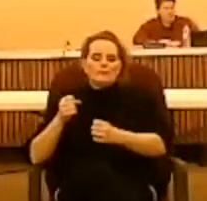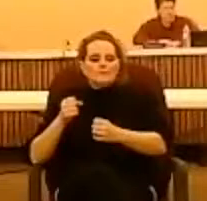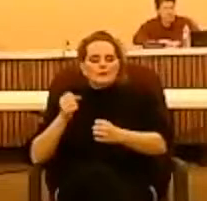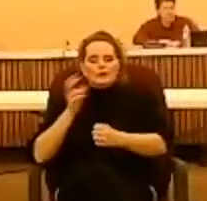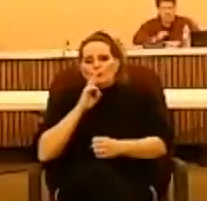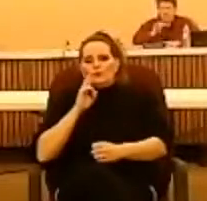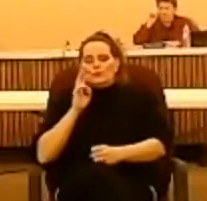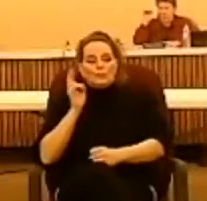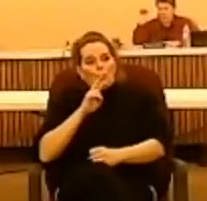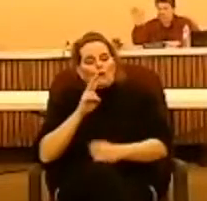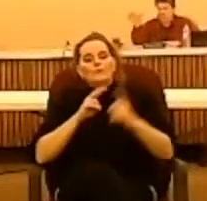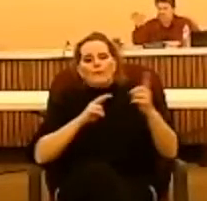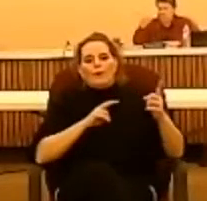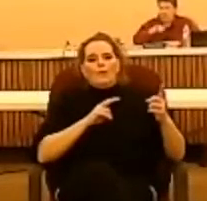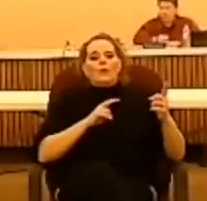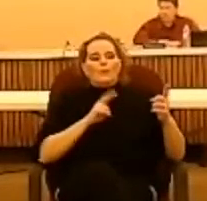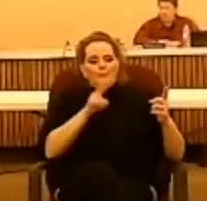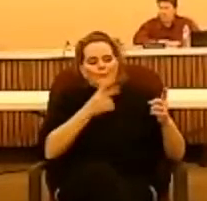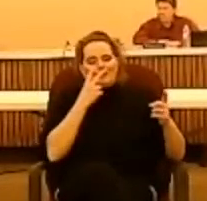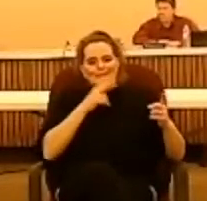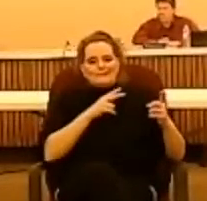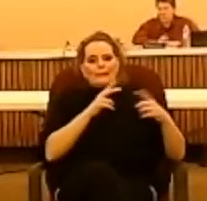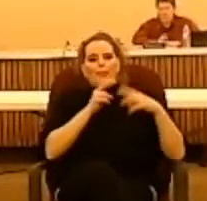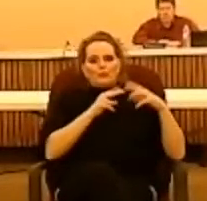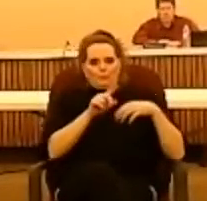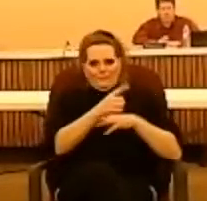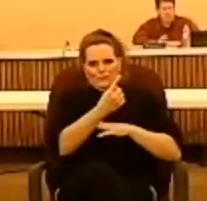we want them to look nice and match the DPW building.